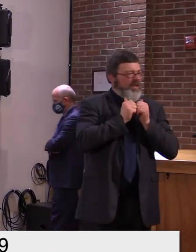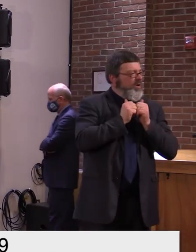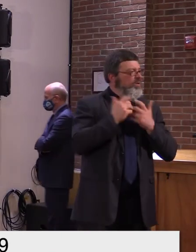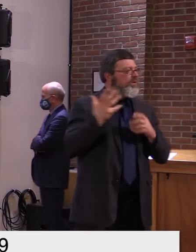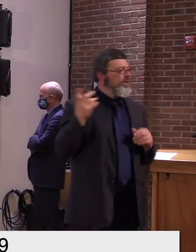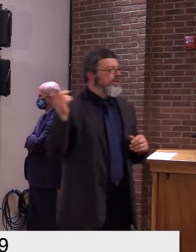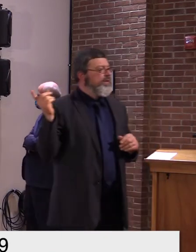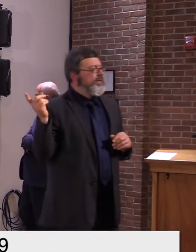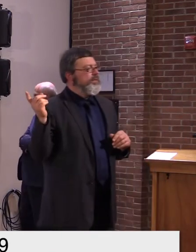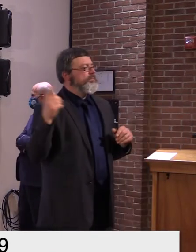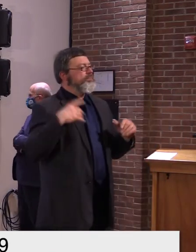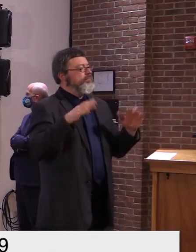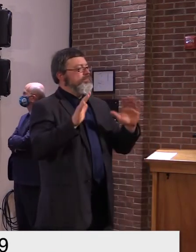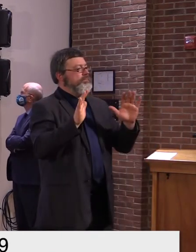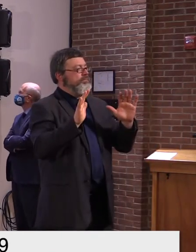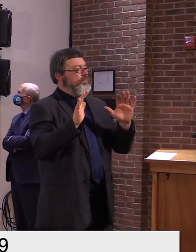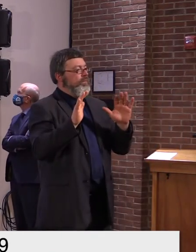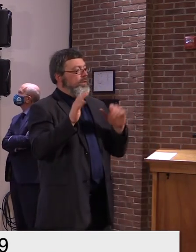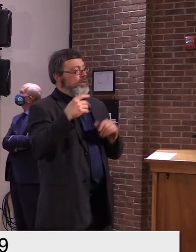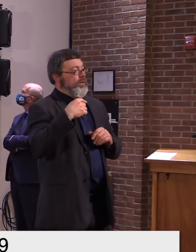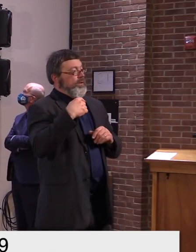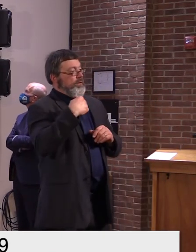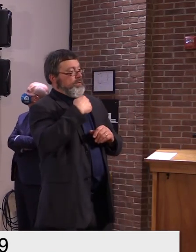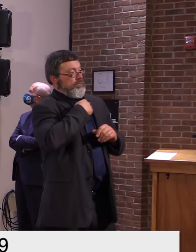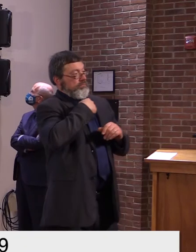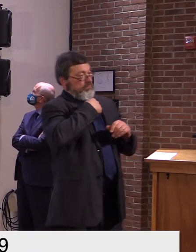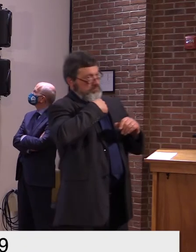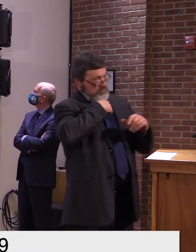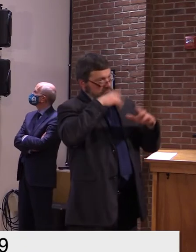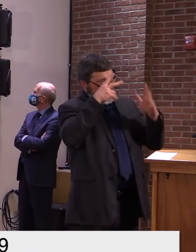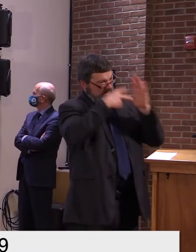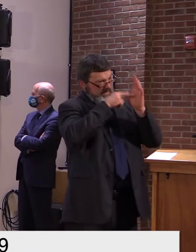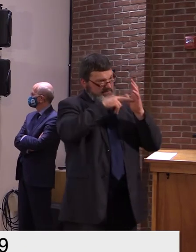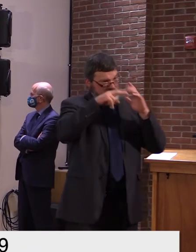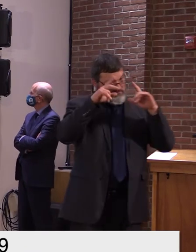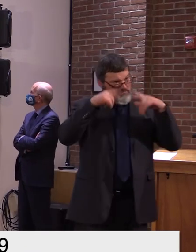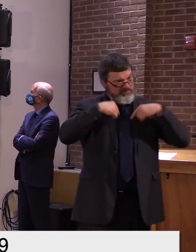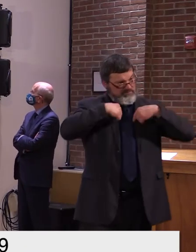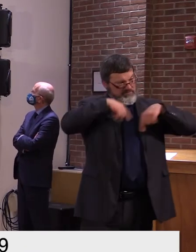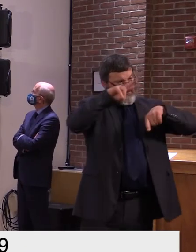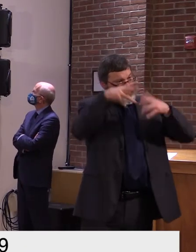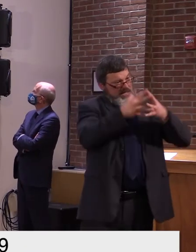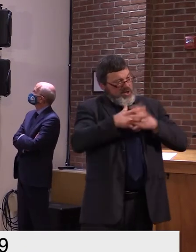Japan is not one of the countries that comes up a lot when I'm seeing